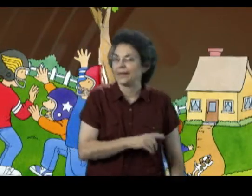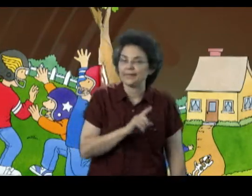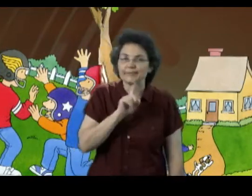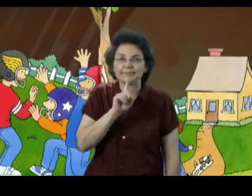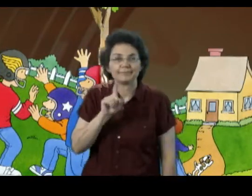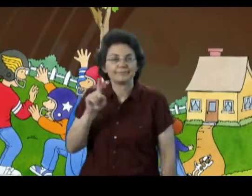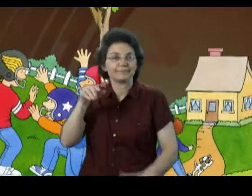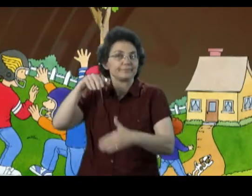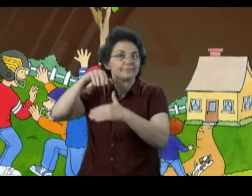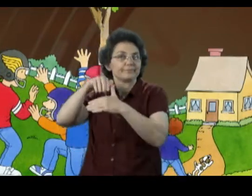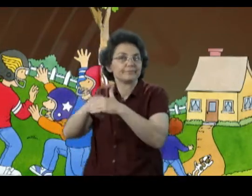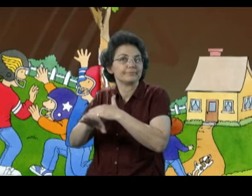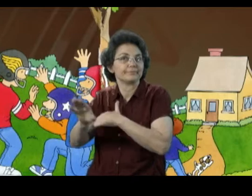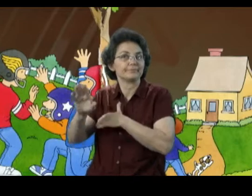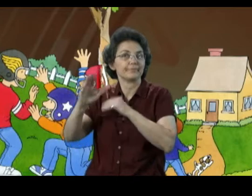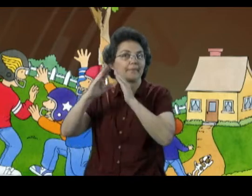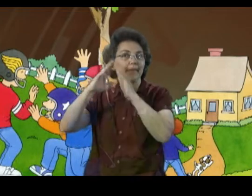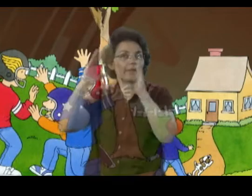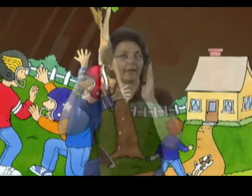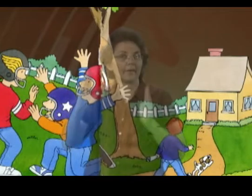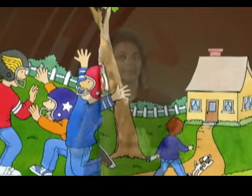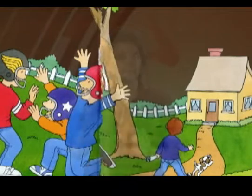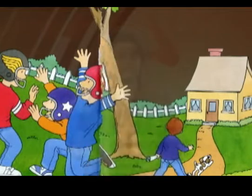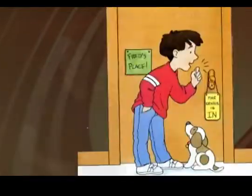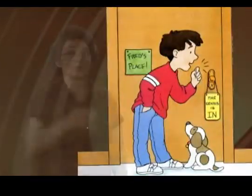Fred finally gave up and went back inside.